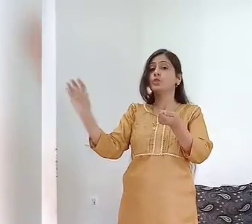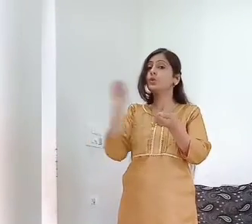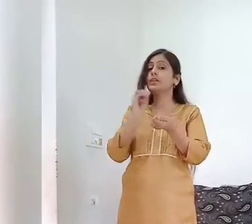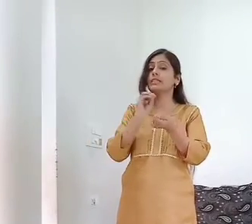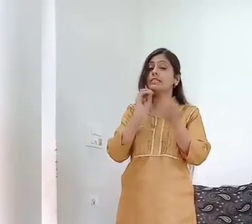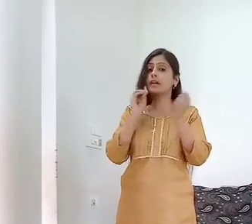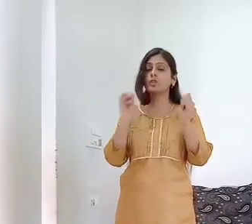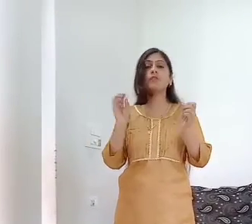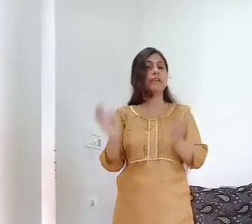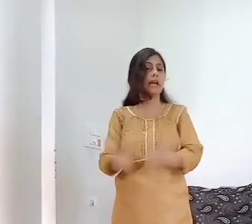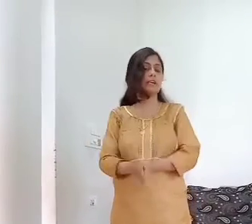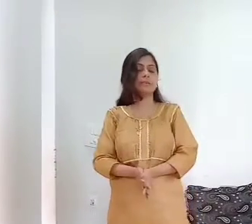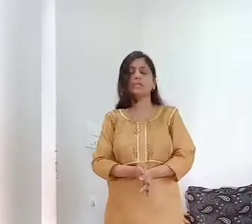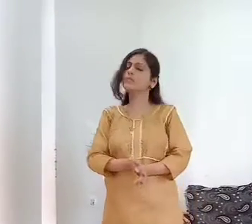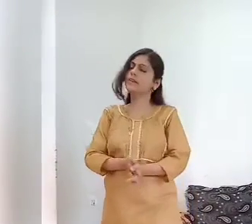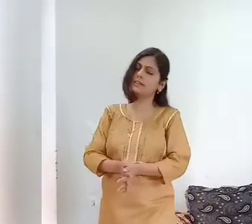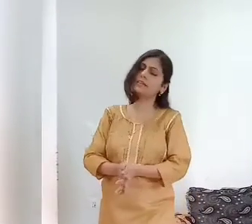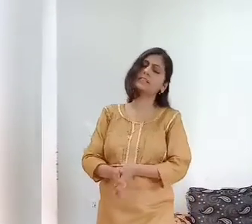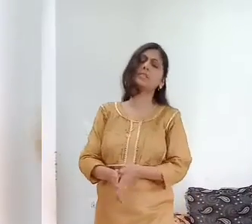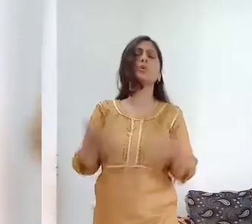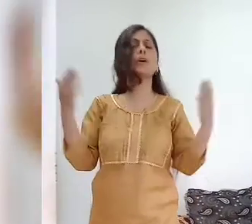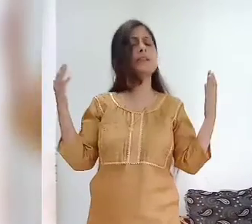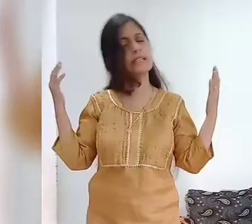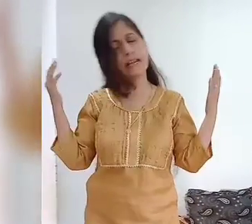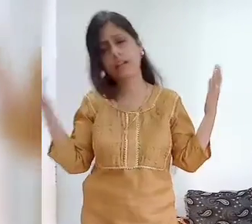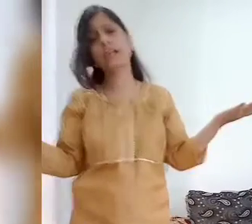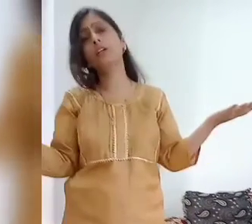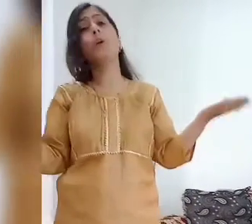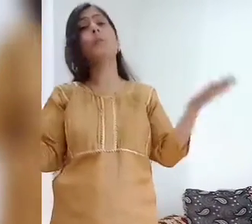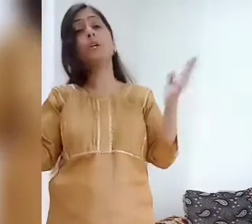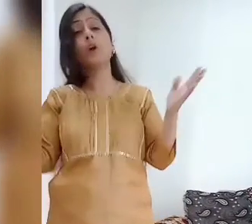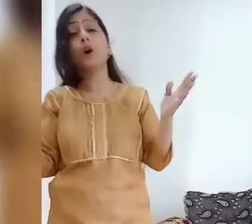So the structure of an atom is very necessary to understand that, because